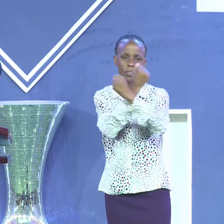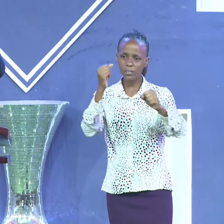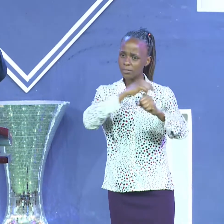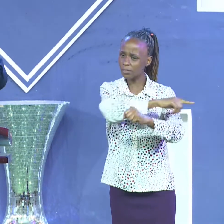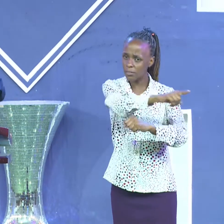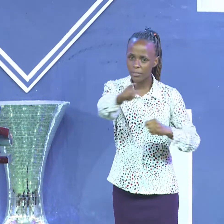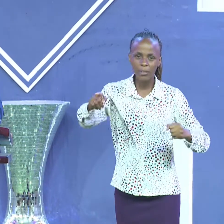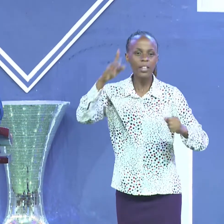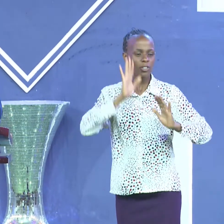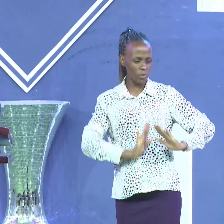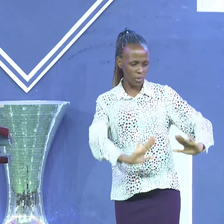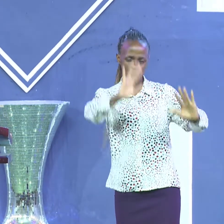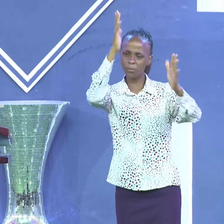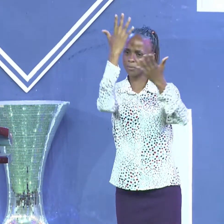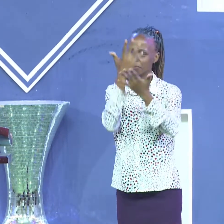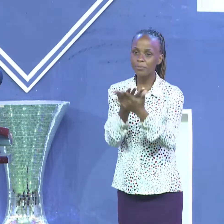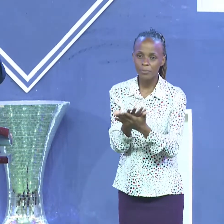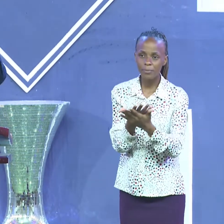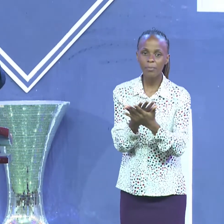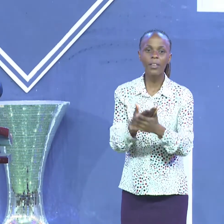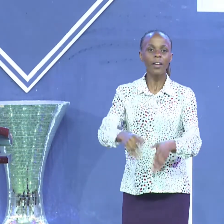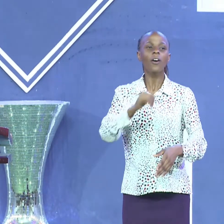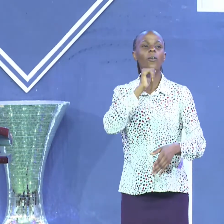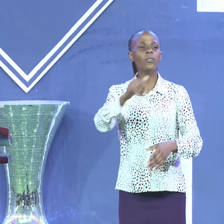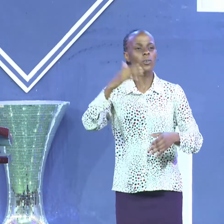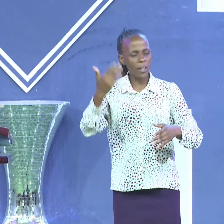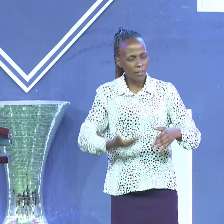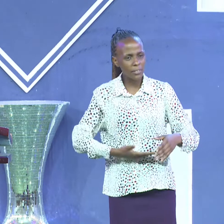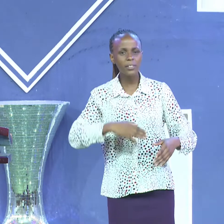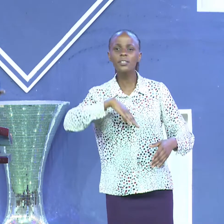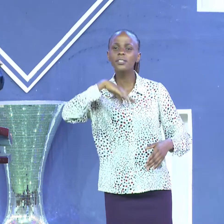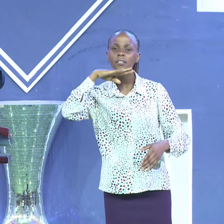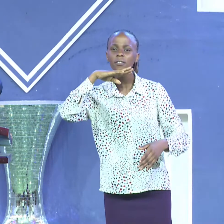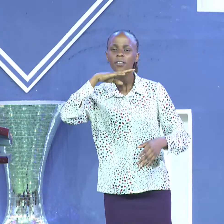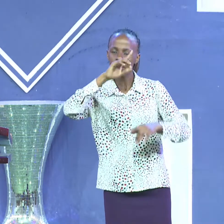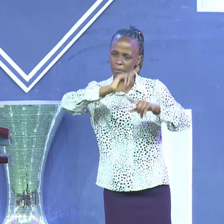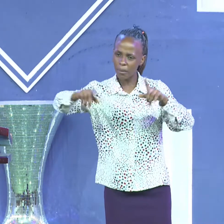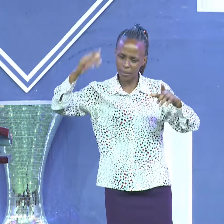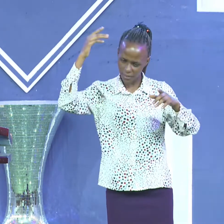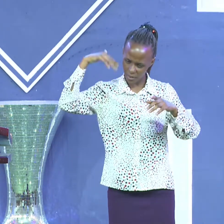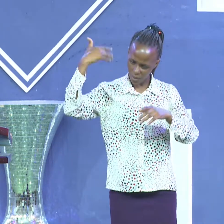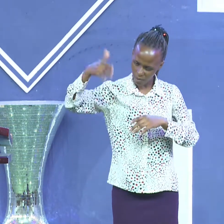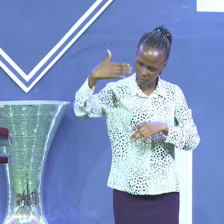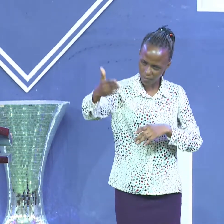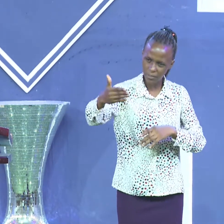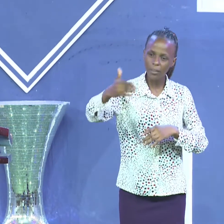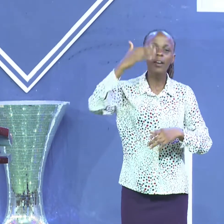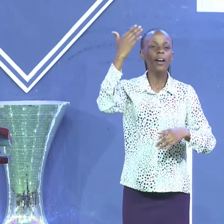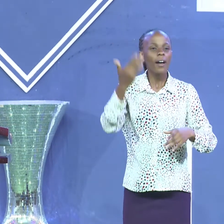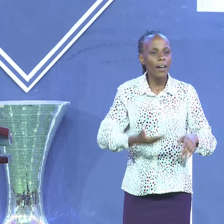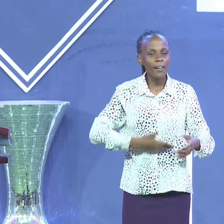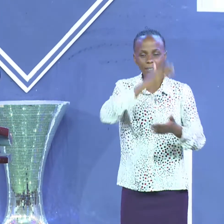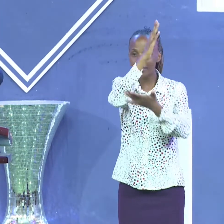as well, that you may get out of the prison of not having enough, but that you may